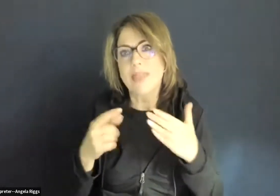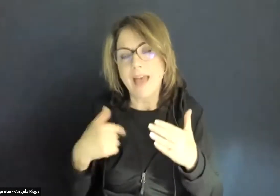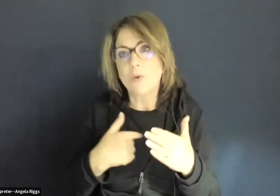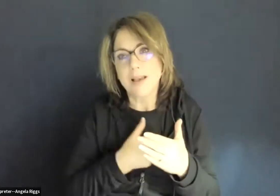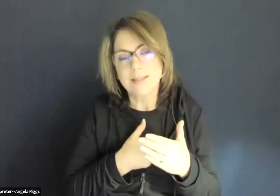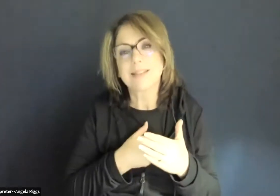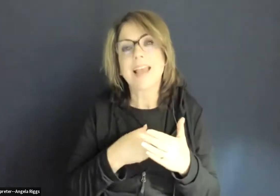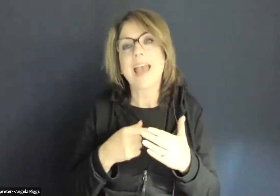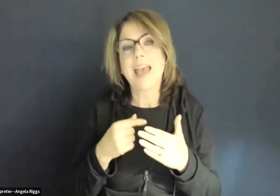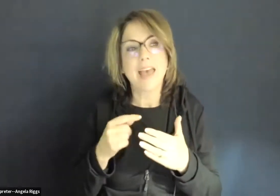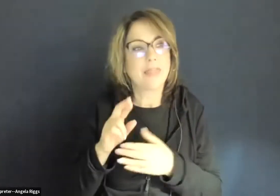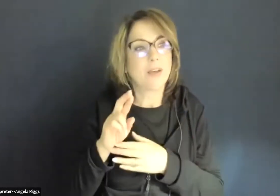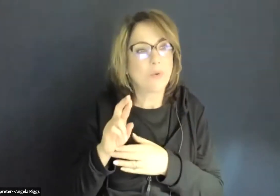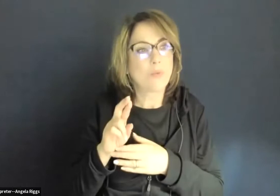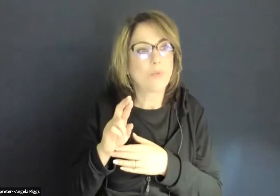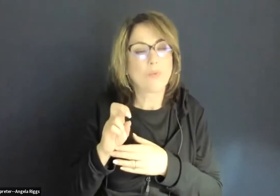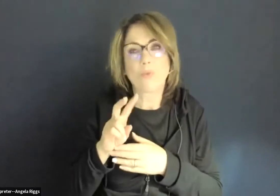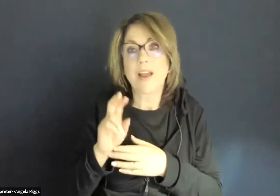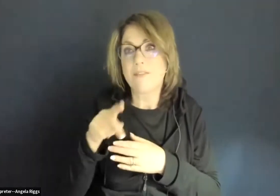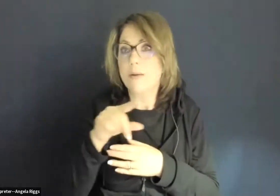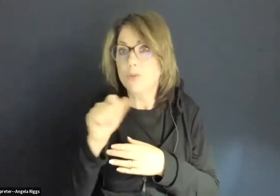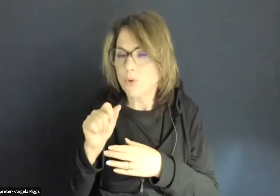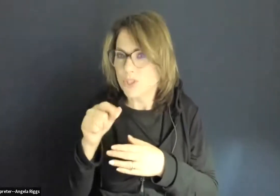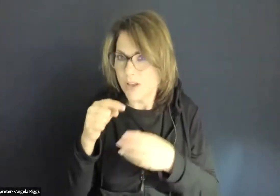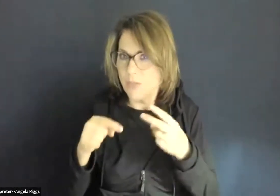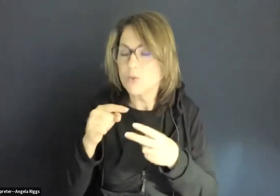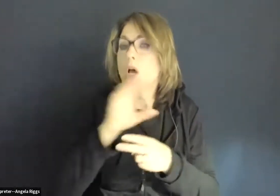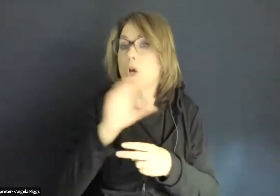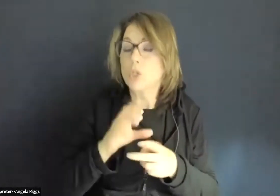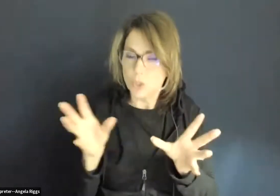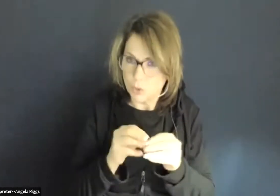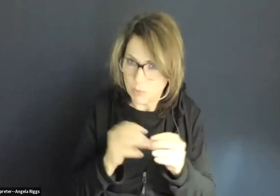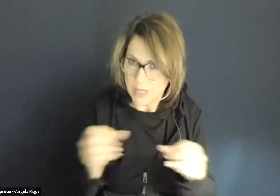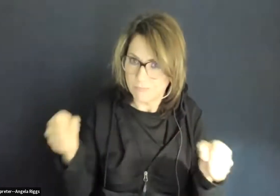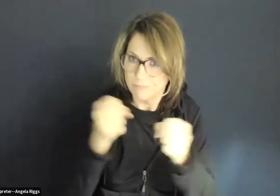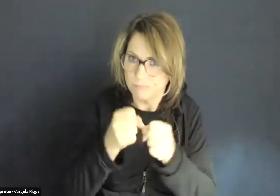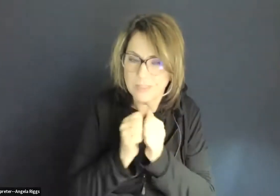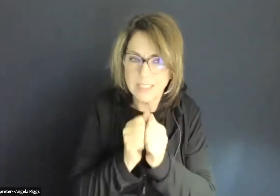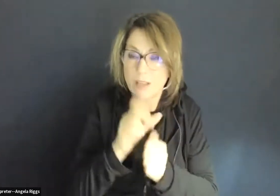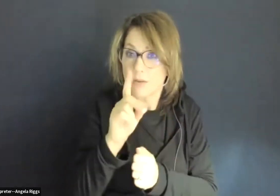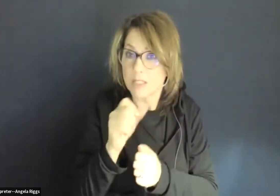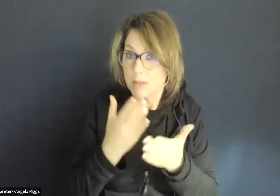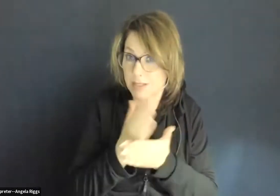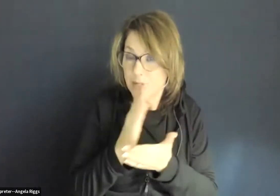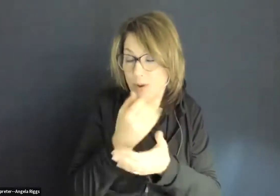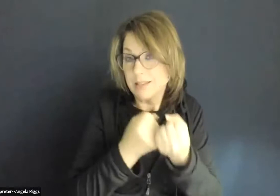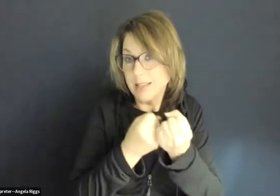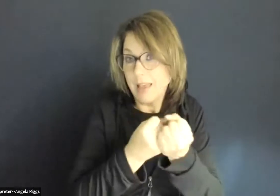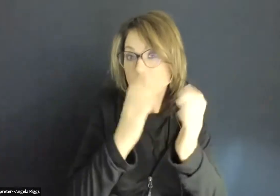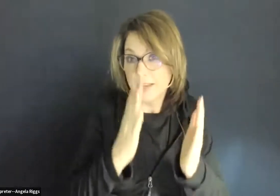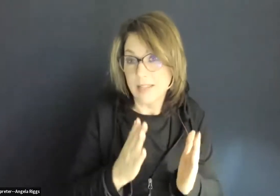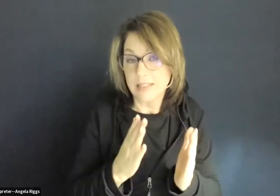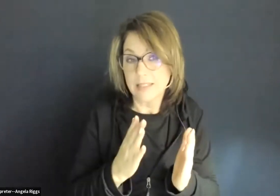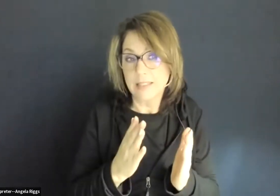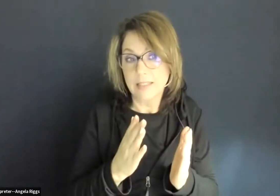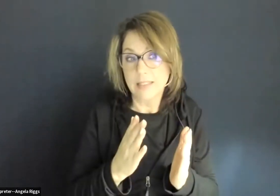Grassroots Connectors are Zoom meetings that bring together disability rights advocates